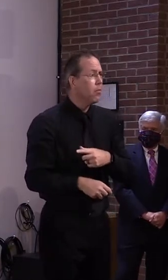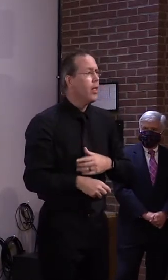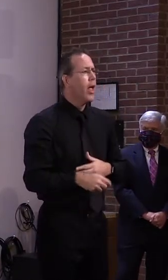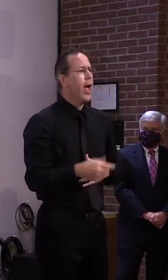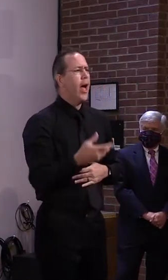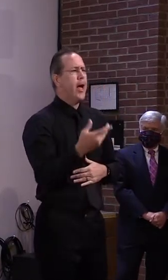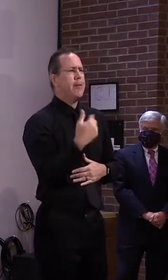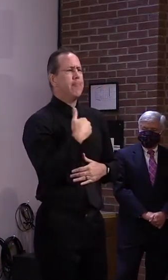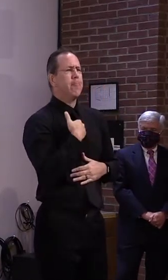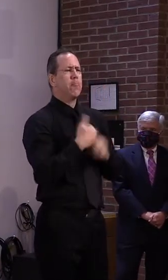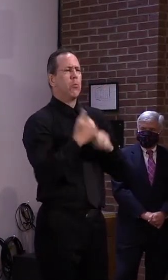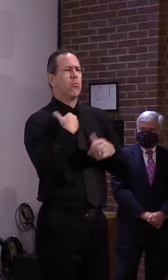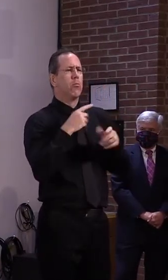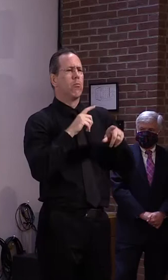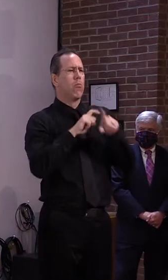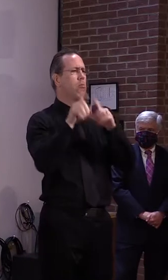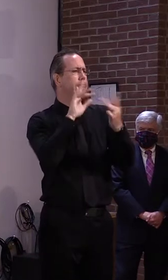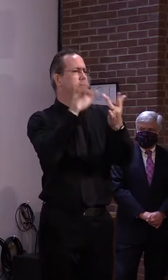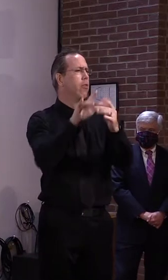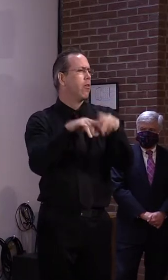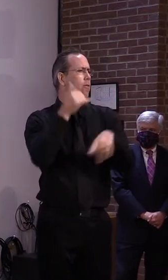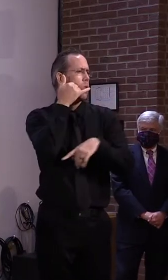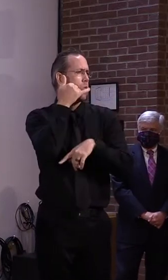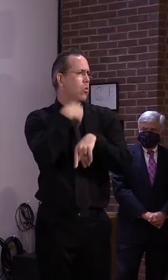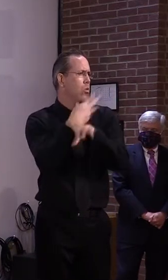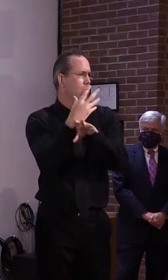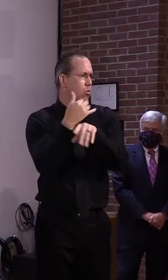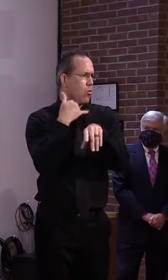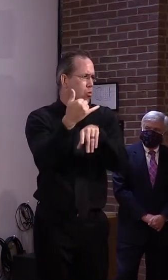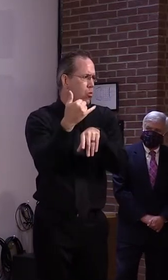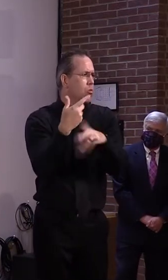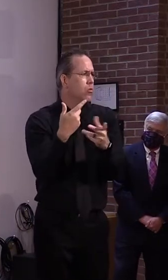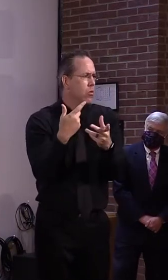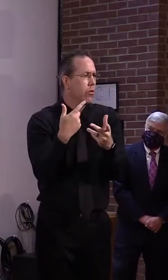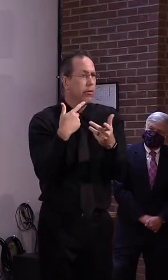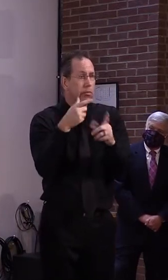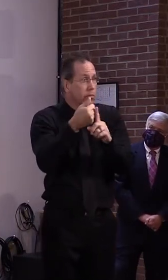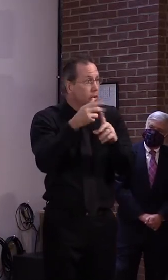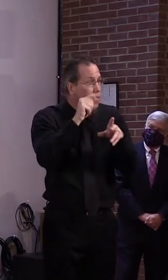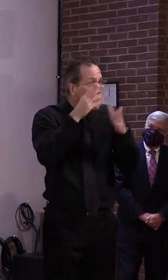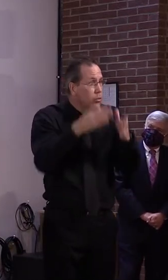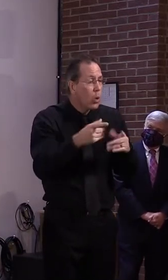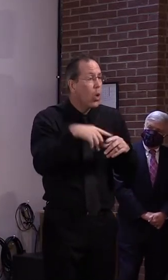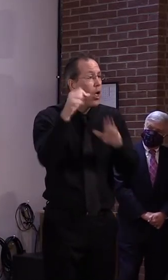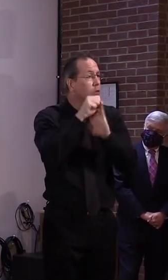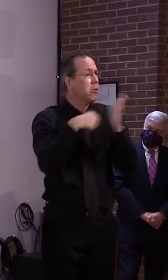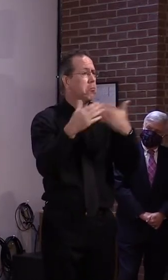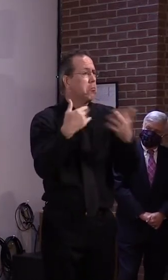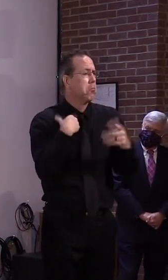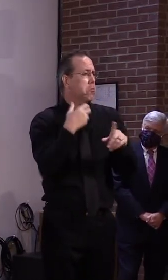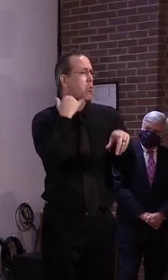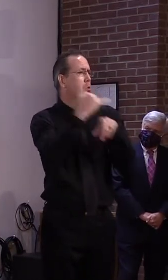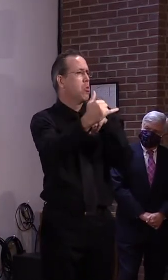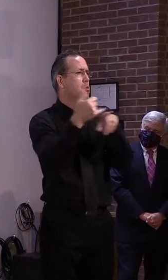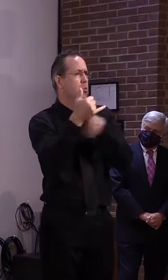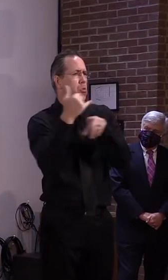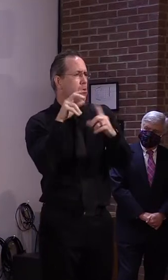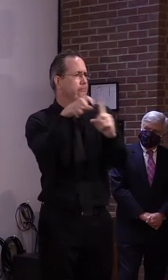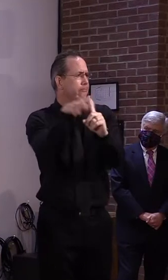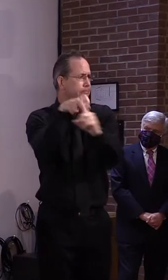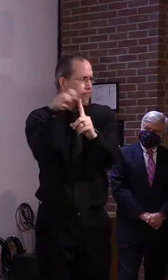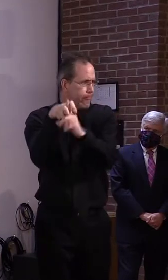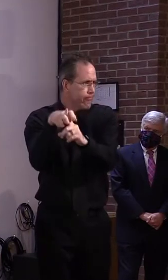we know the names that we want to address, and because the venue is so good